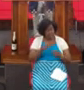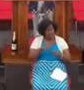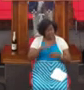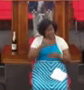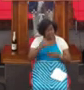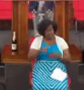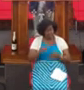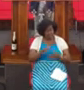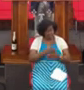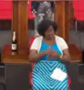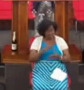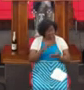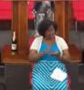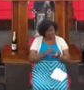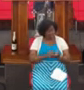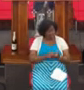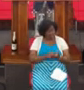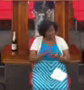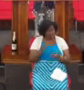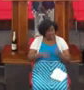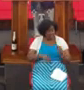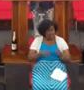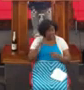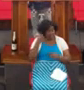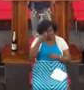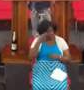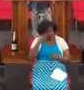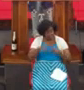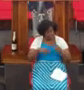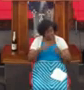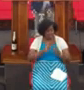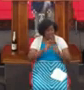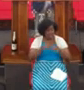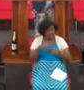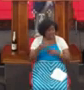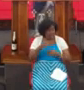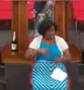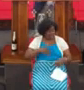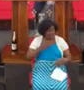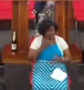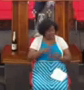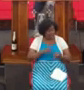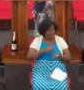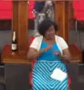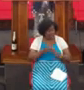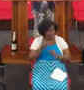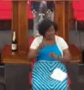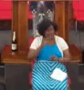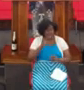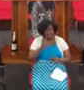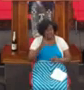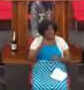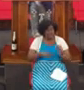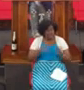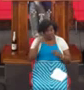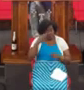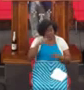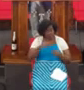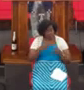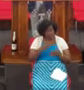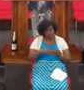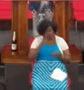got to share the gospel. We can't worry about how they feel. We can't worry about what religion they are. We can't worry about what they think about the Sabbath.